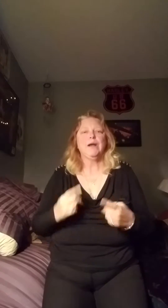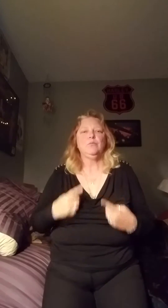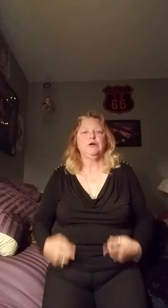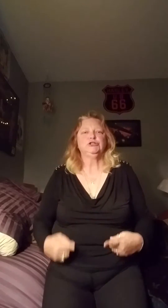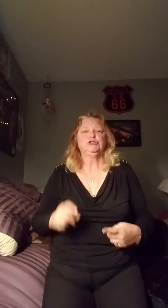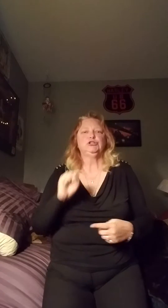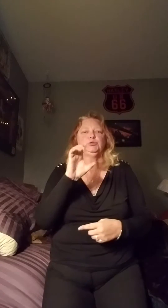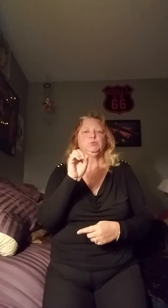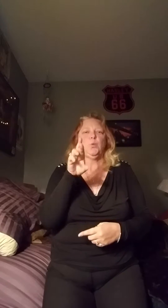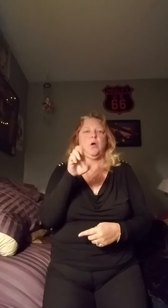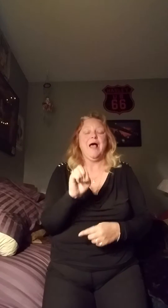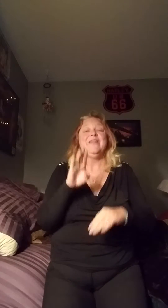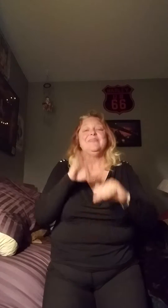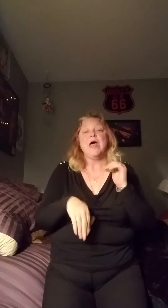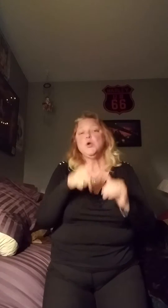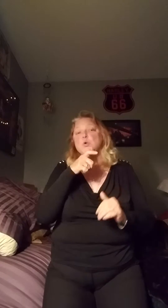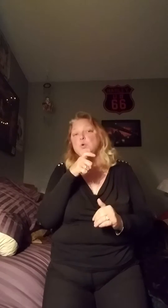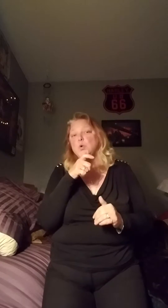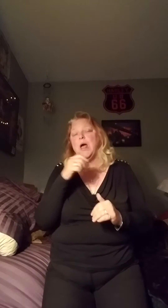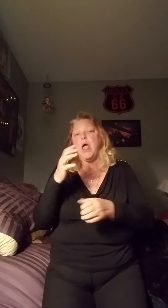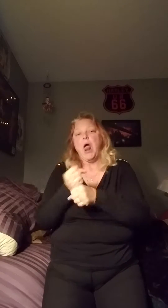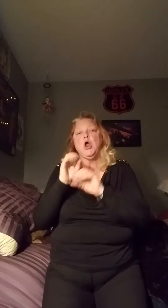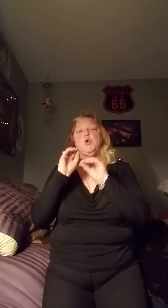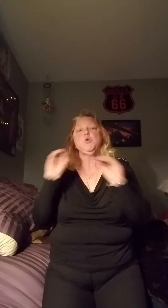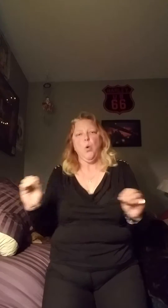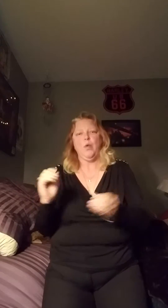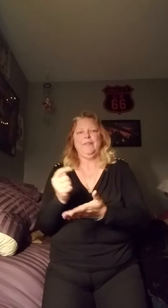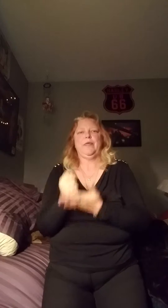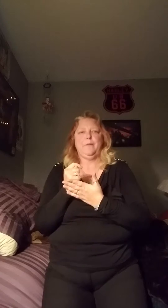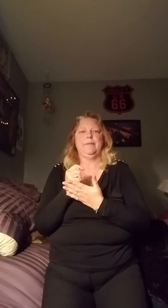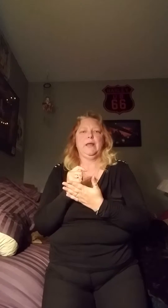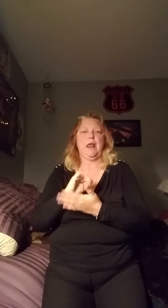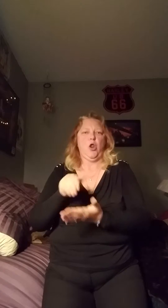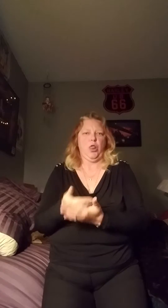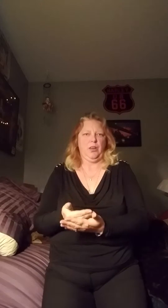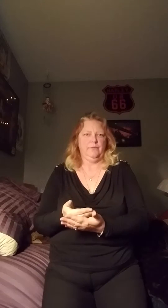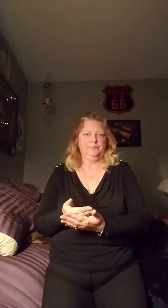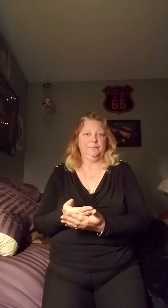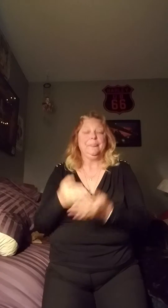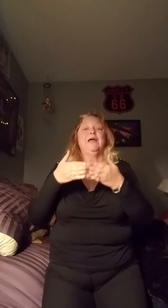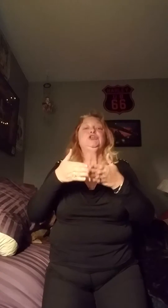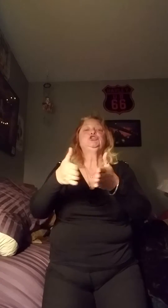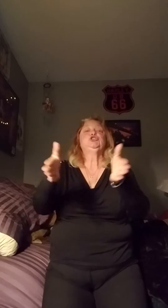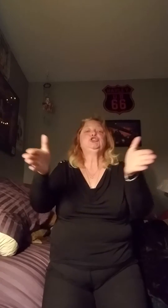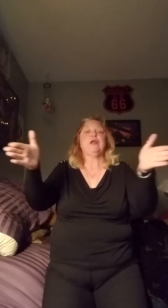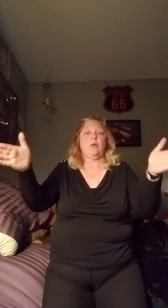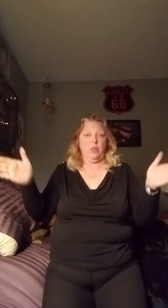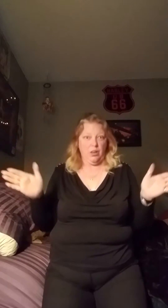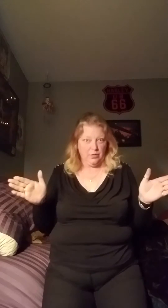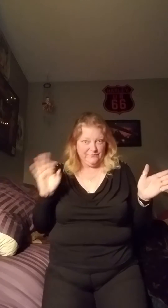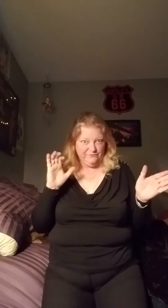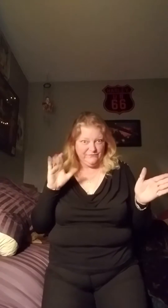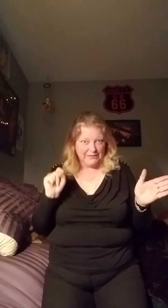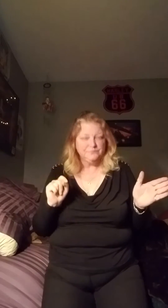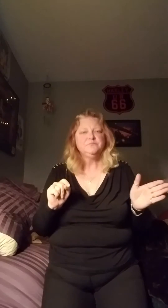that received no therapy at all. In general, in fact, we can make some general conclusions